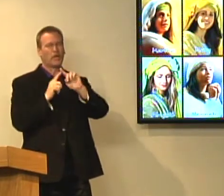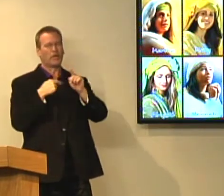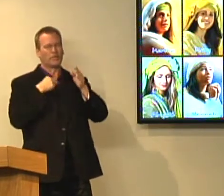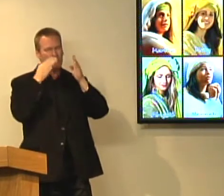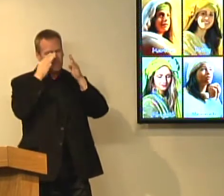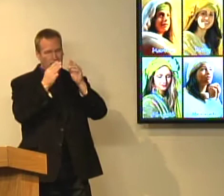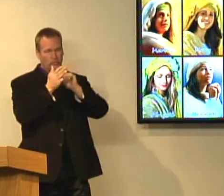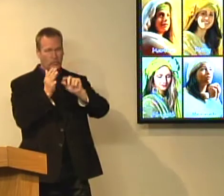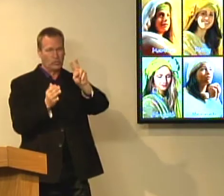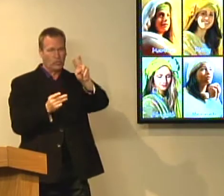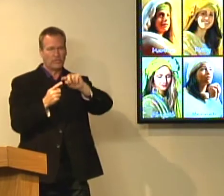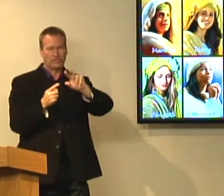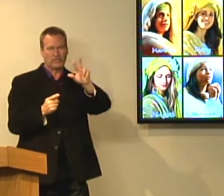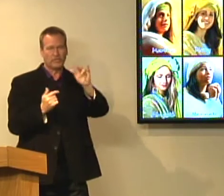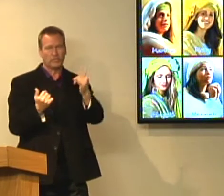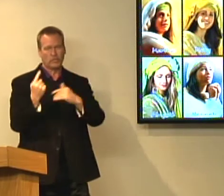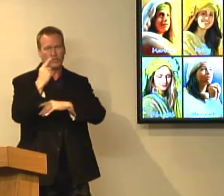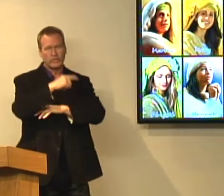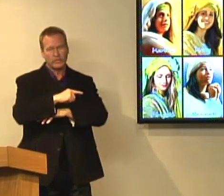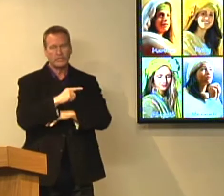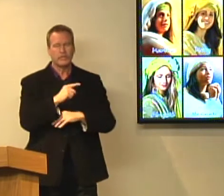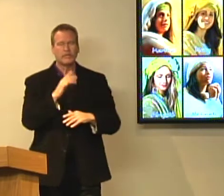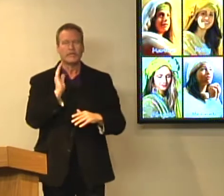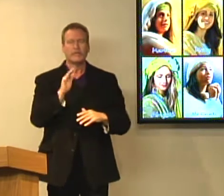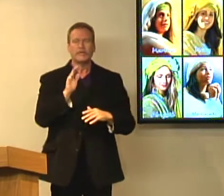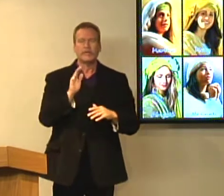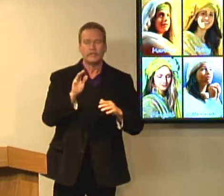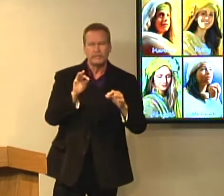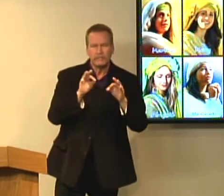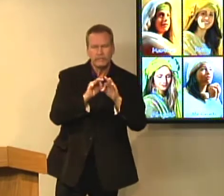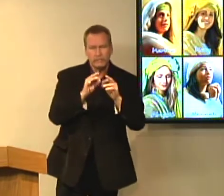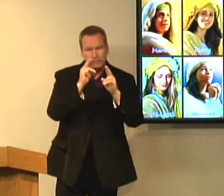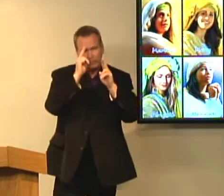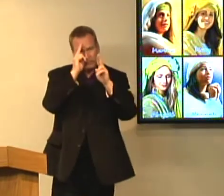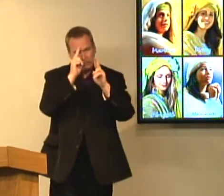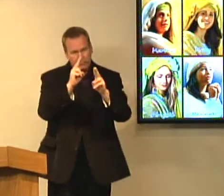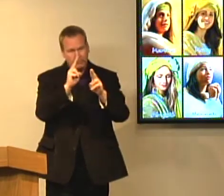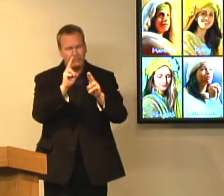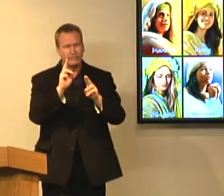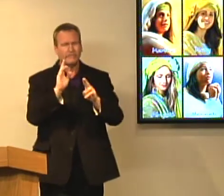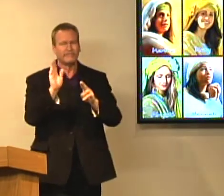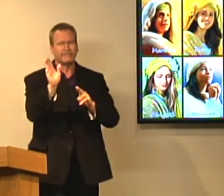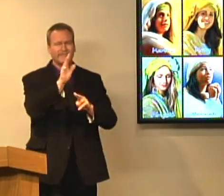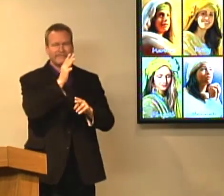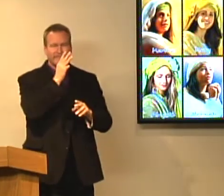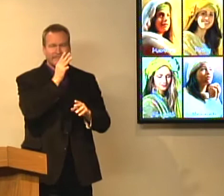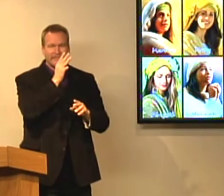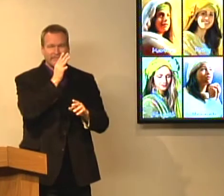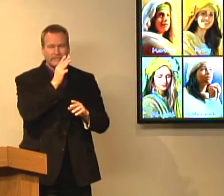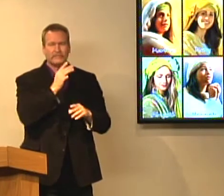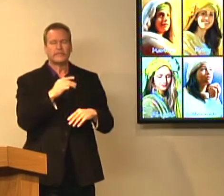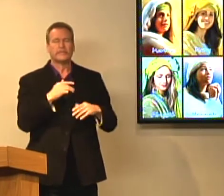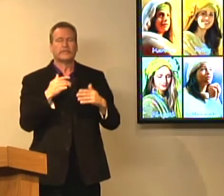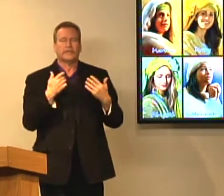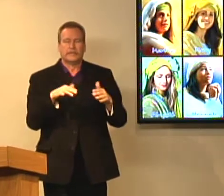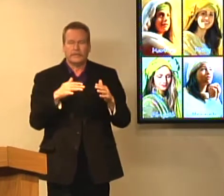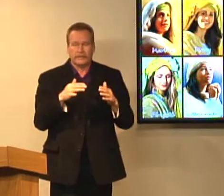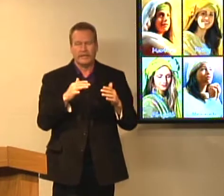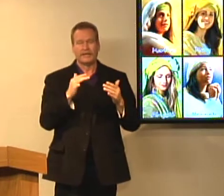Ephesians chapter 6, verses 1 through 3. So the title of my message this morning is Honor